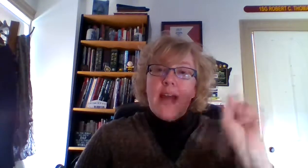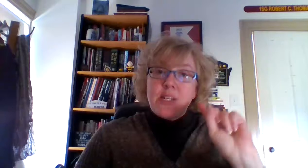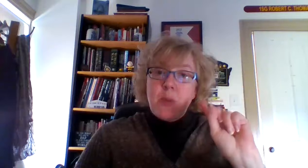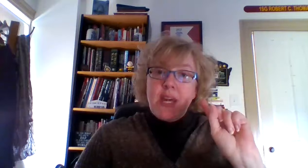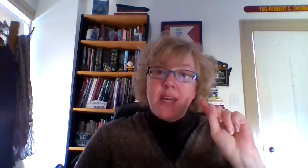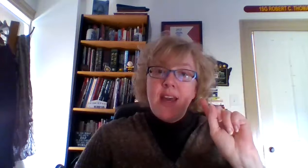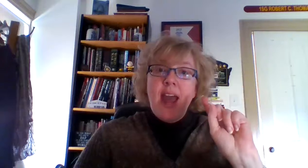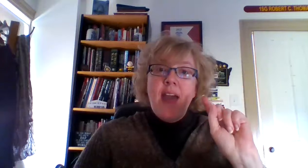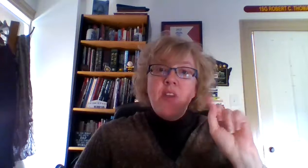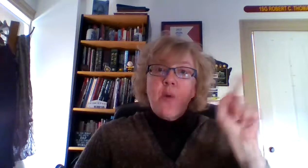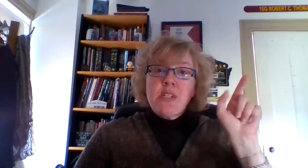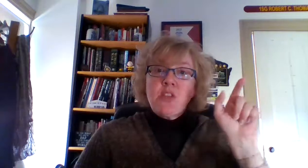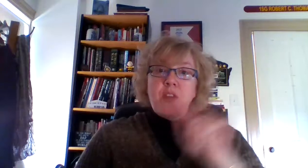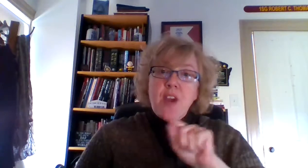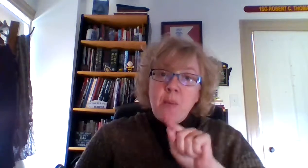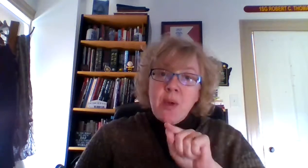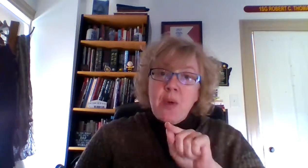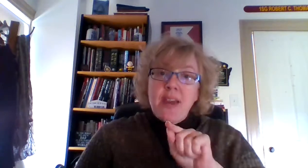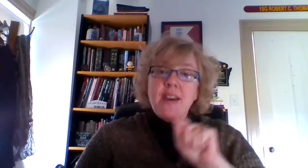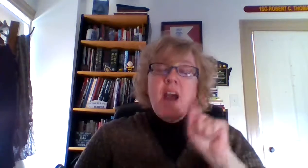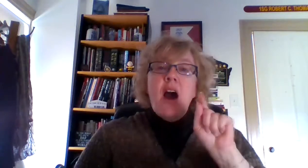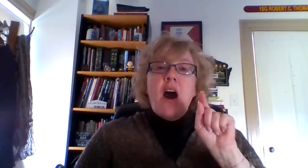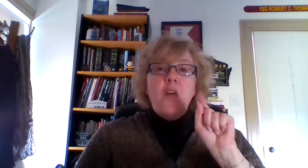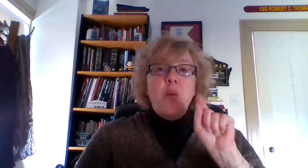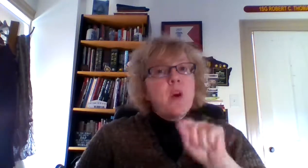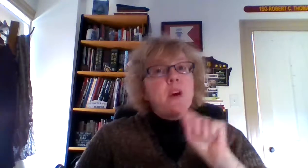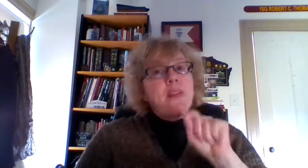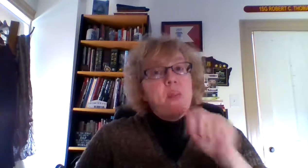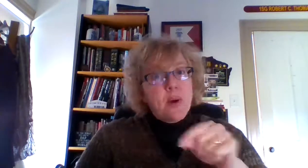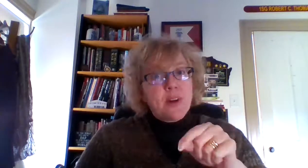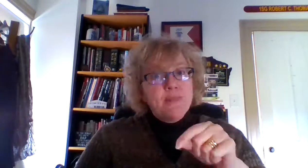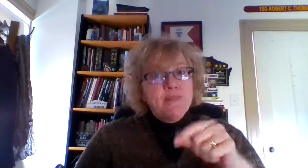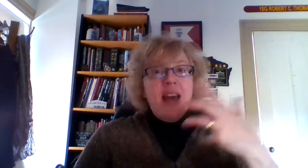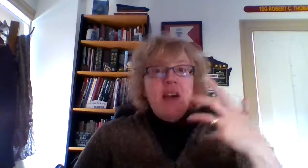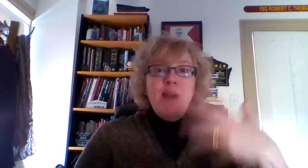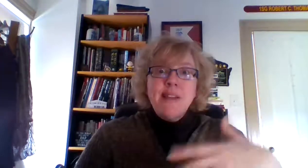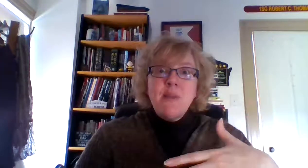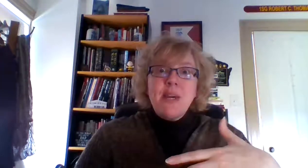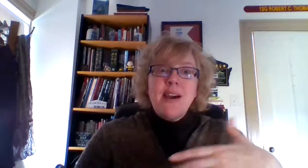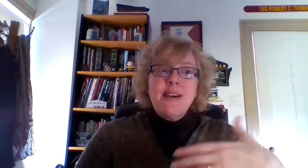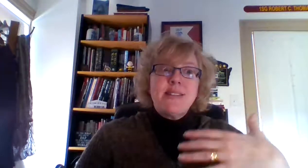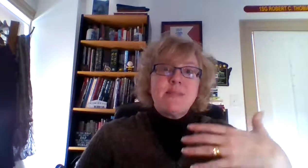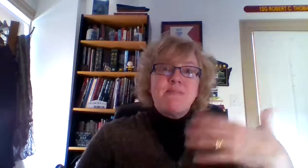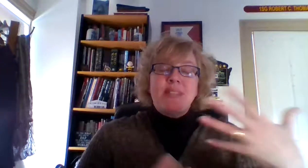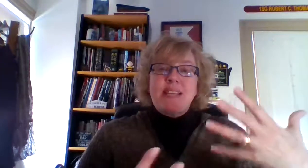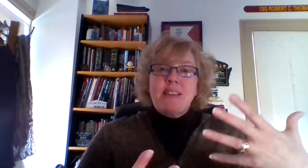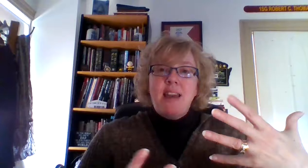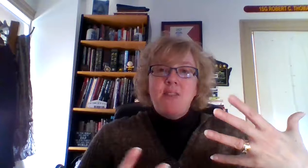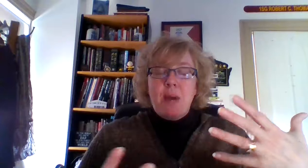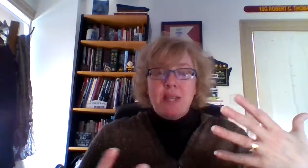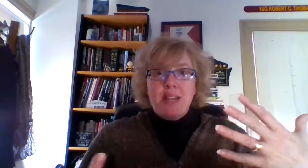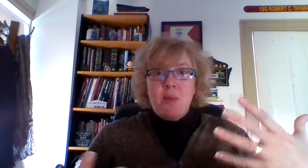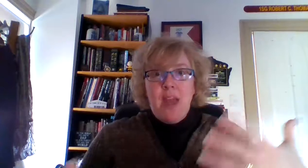last week and the quizzes for the coming week are the work in the book. Mainly because that's kind of the best thing we